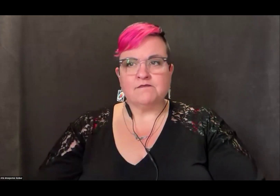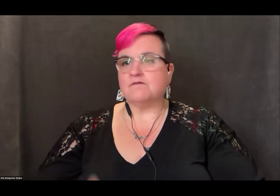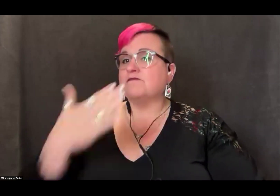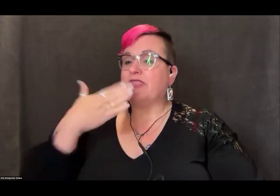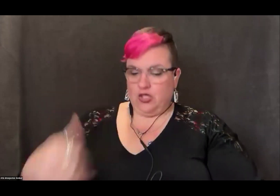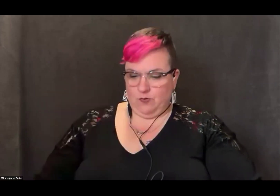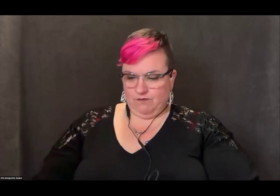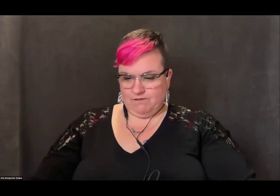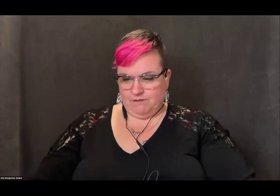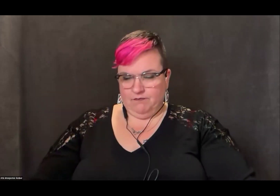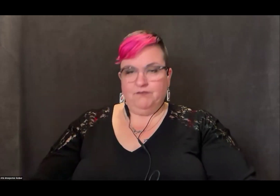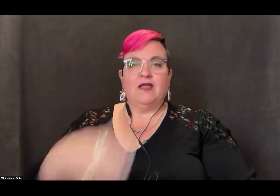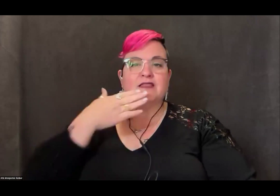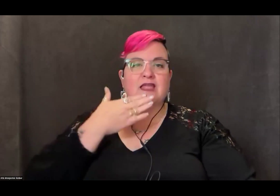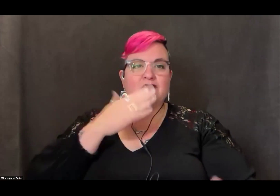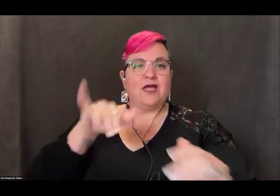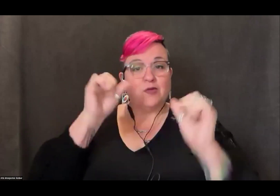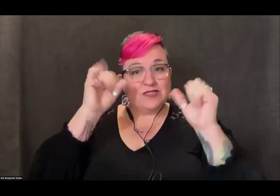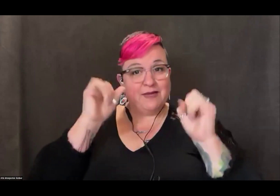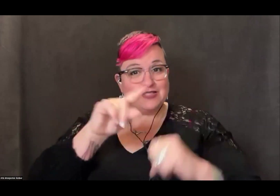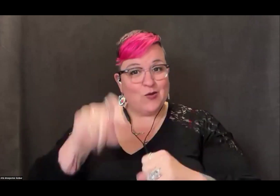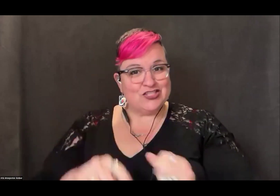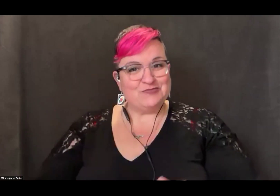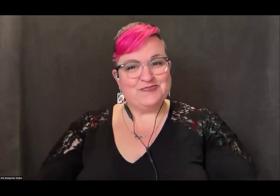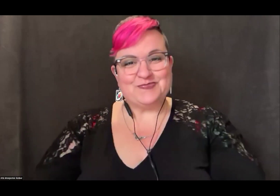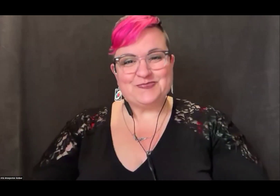Thank you. Mhm. Thank you for that. Was an amazing question.